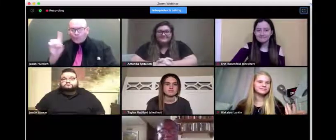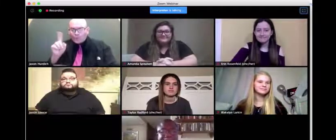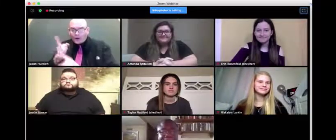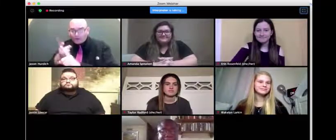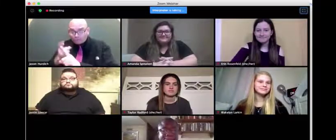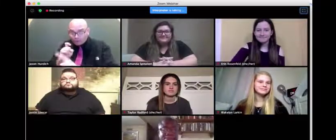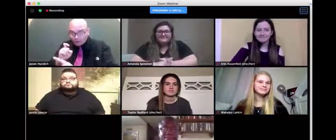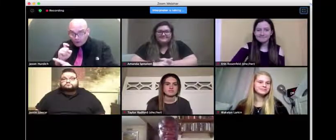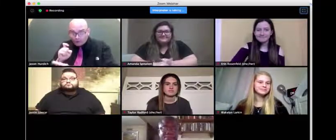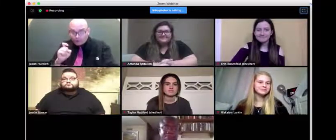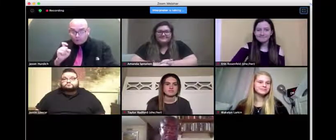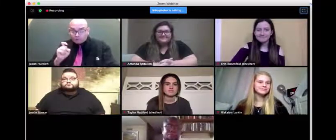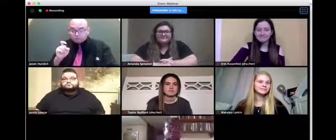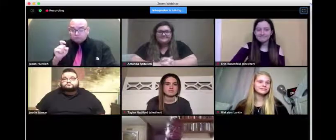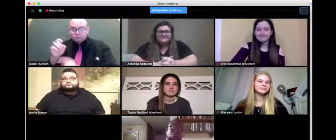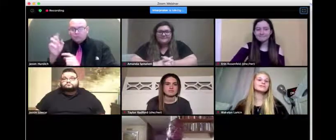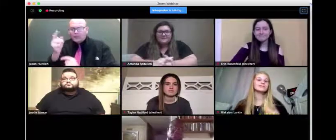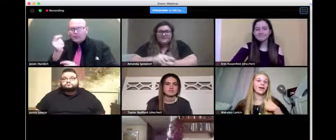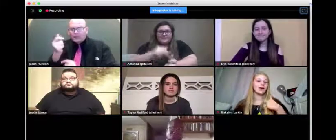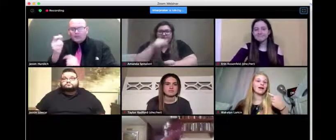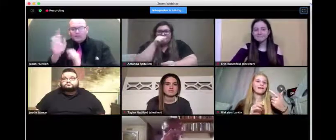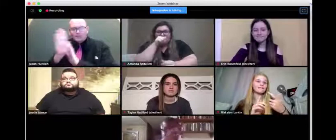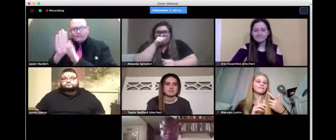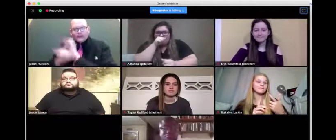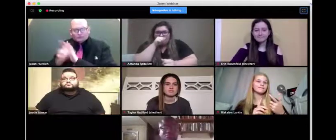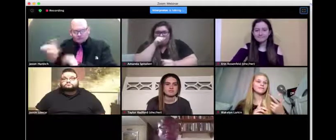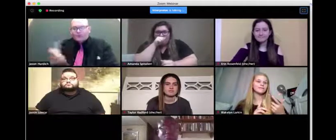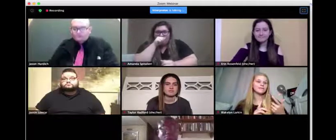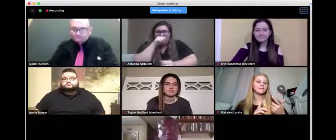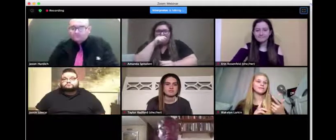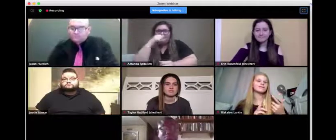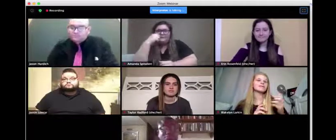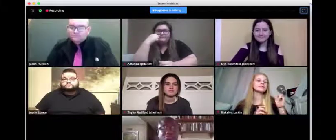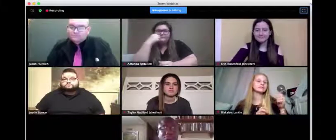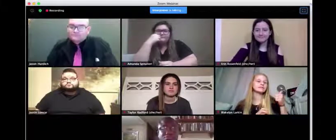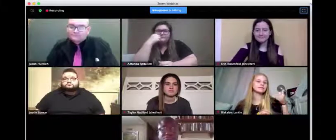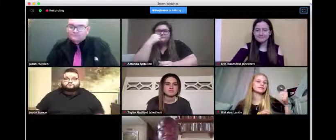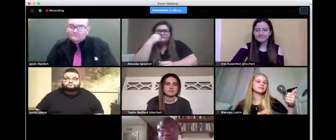about yourself. Sure, cool. I'm from Georgia,